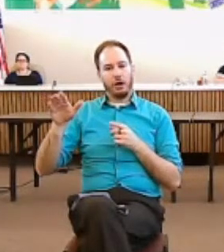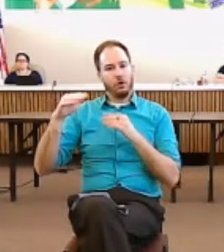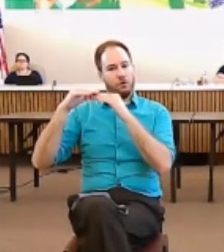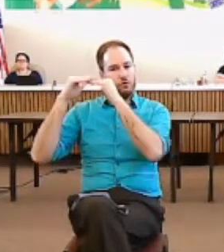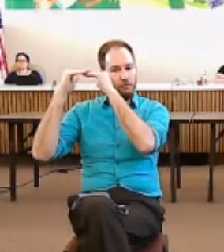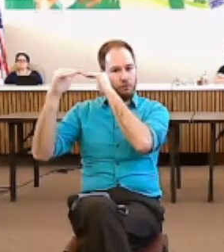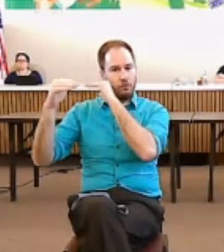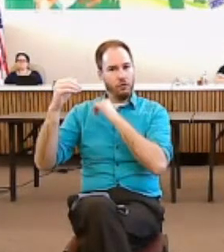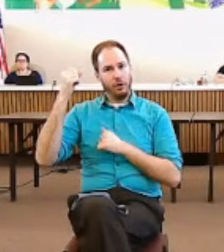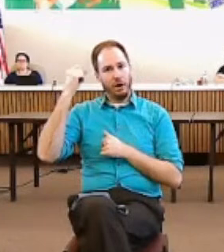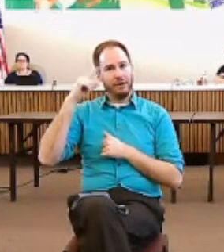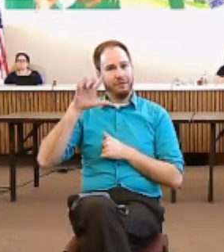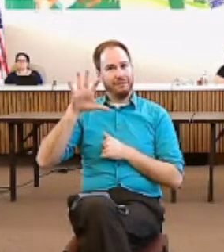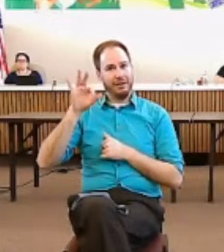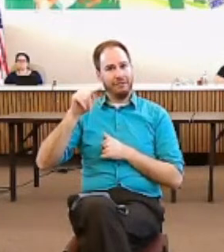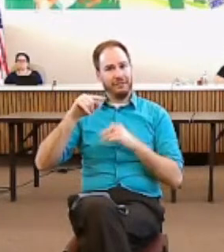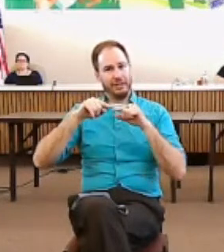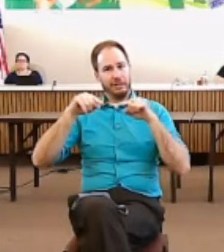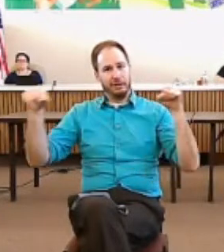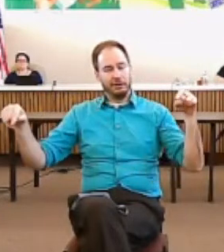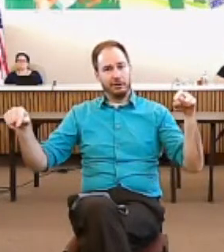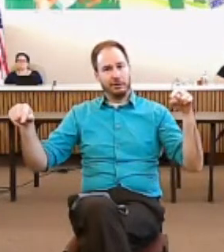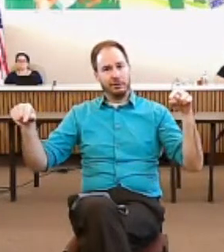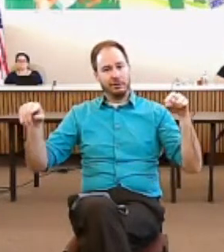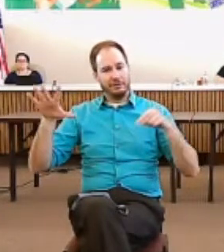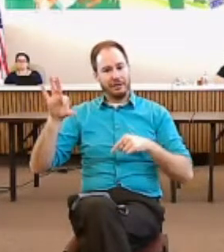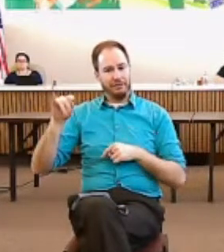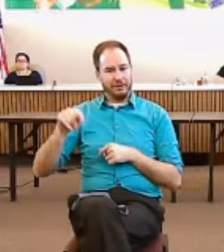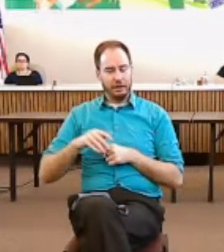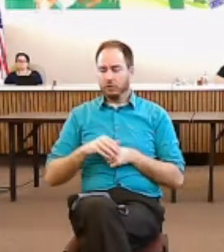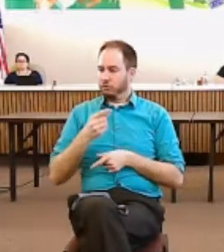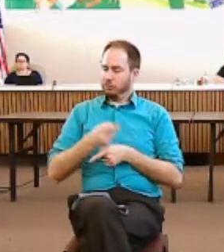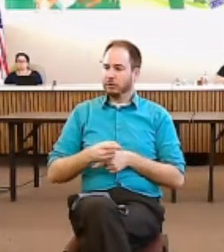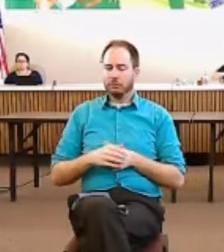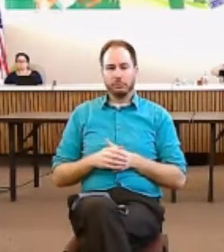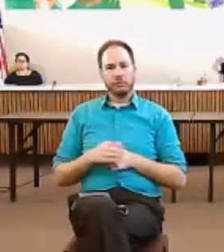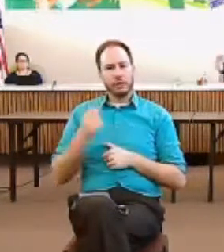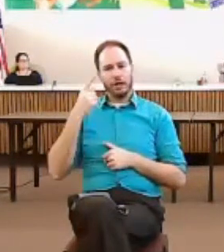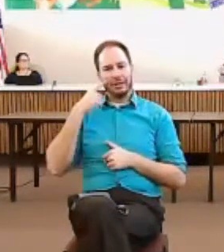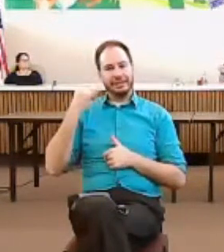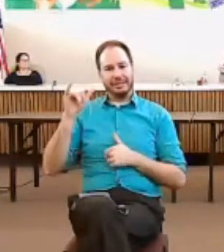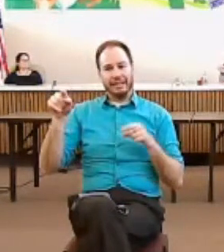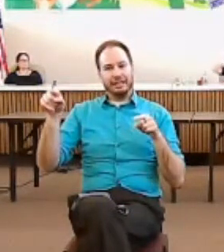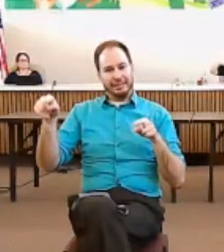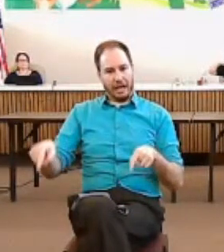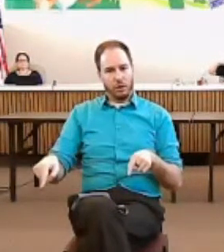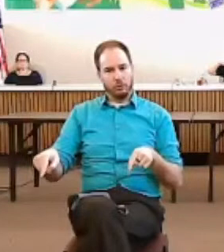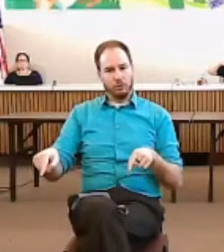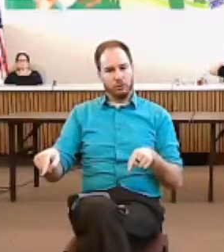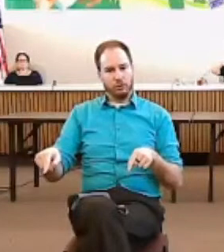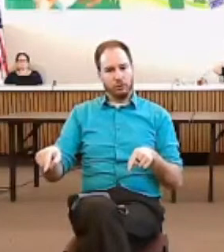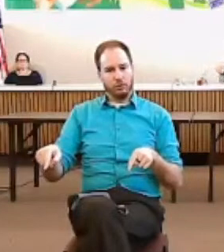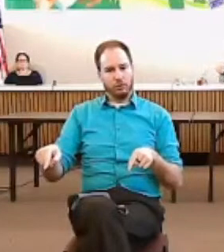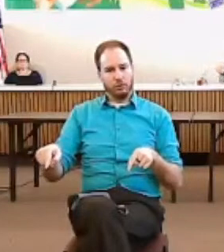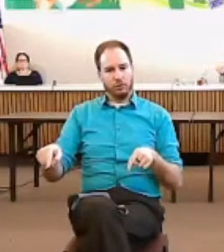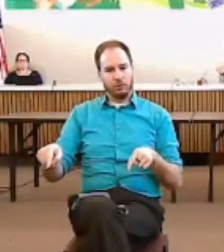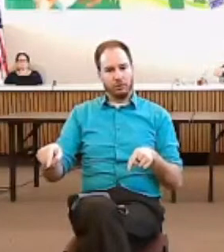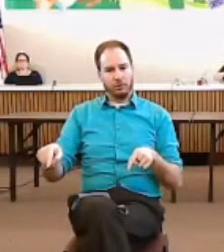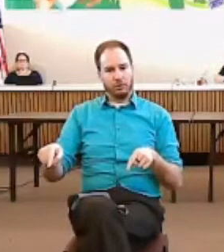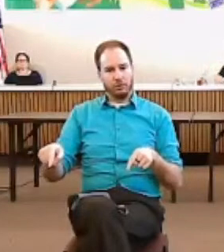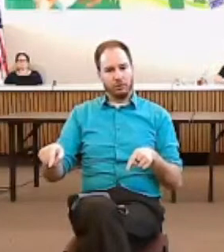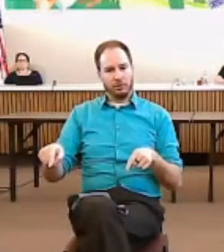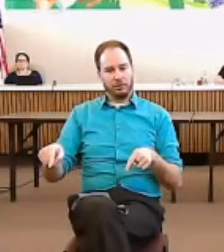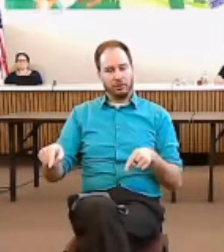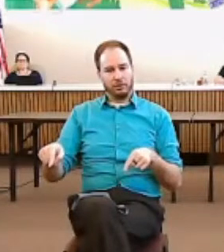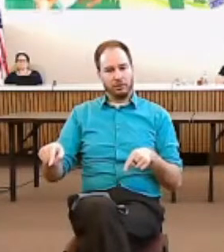but you're talking 500 feet away from me. Right, but it's still down, which if you take that 30 trajectory feet